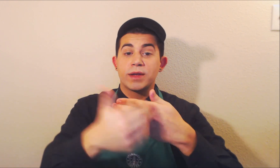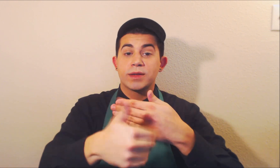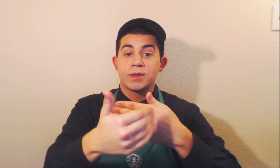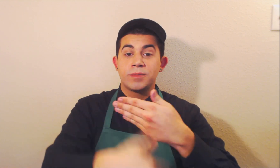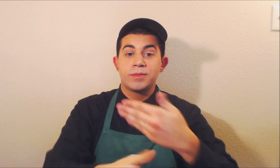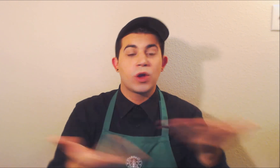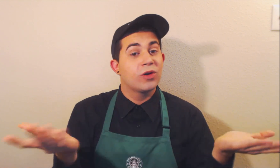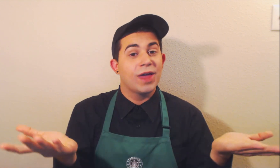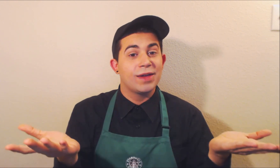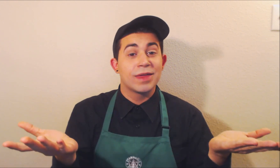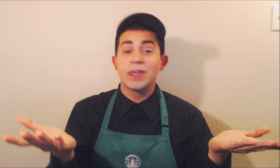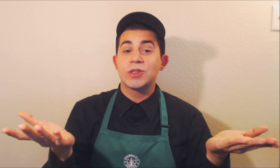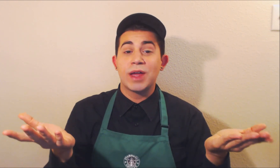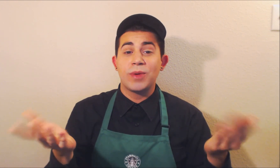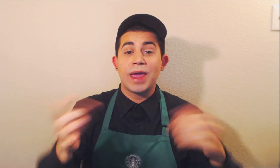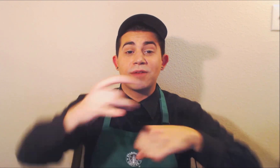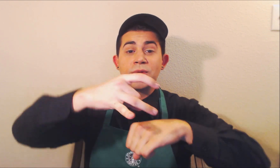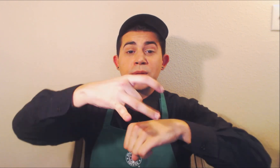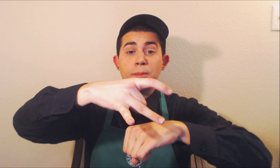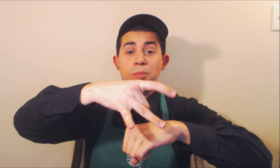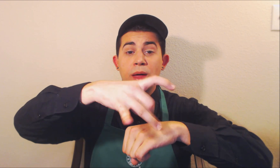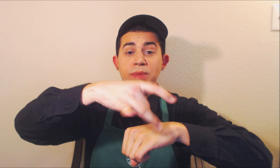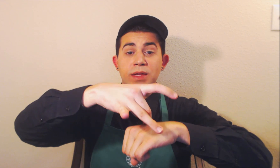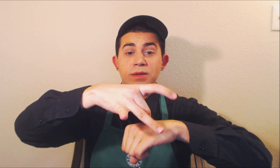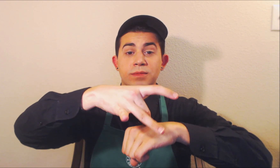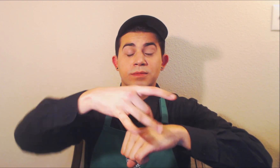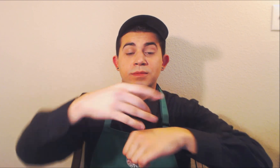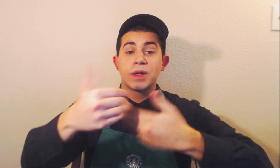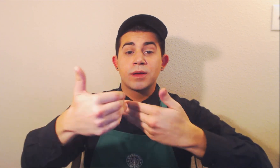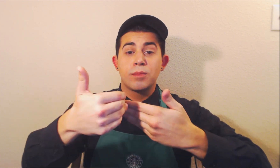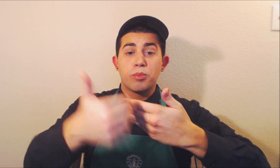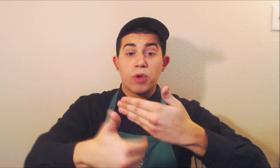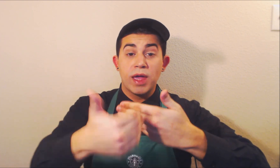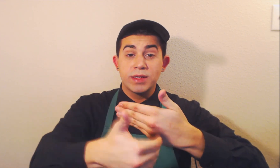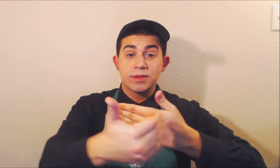bread. Okay, so now we have pumpkin, bread,